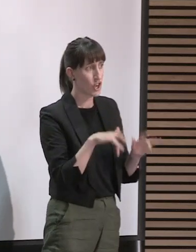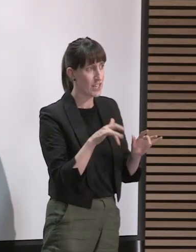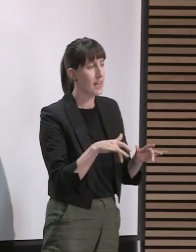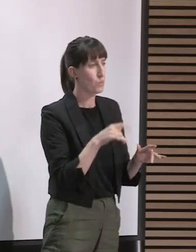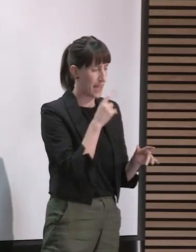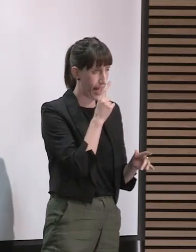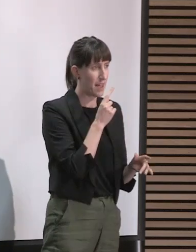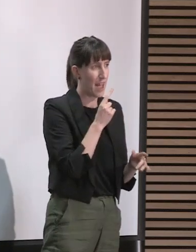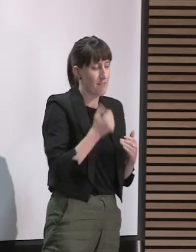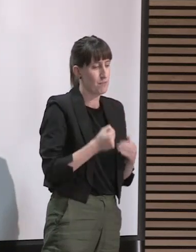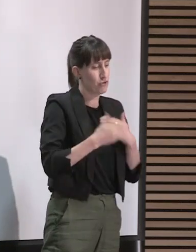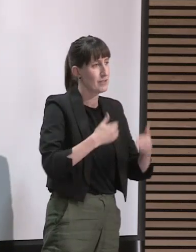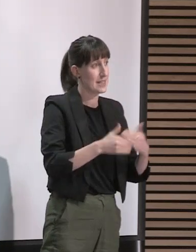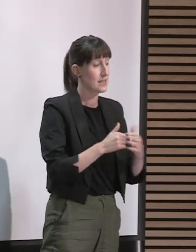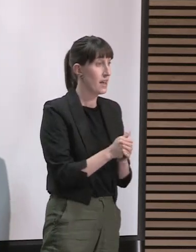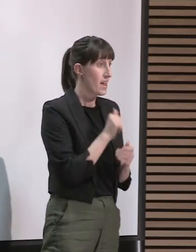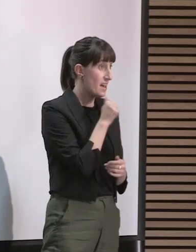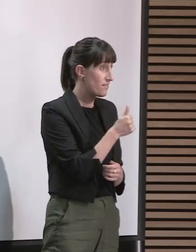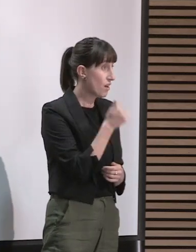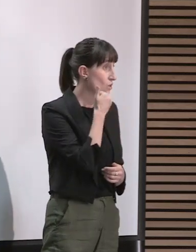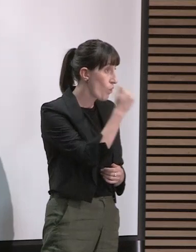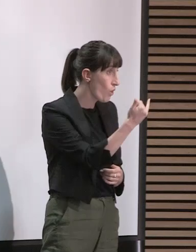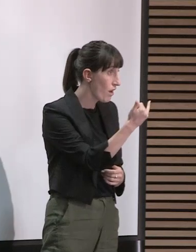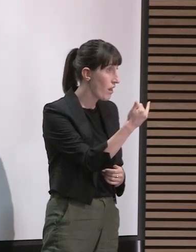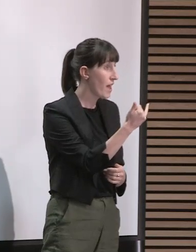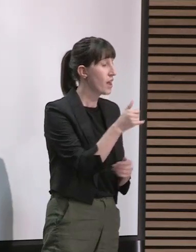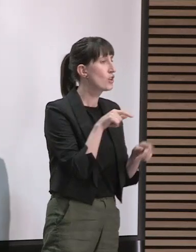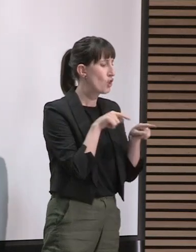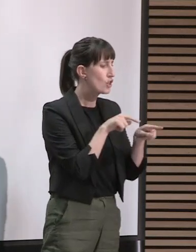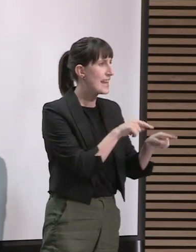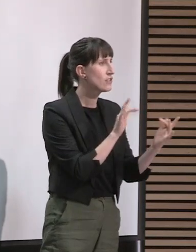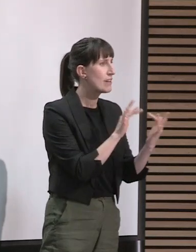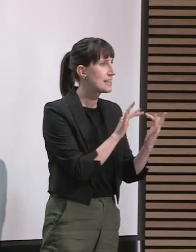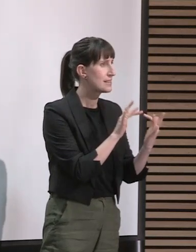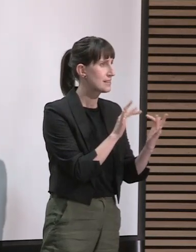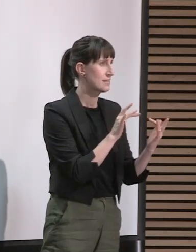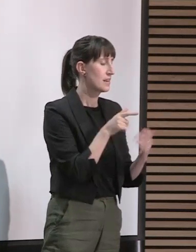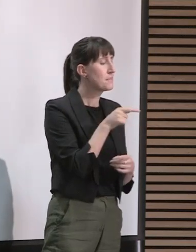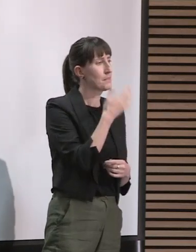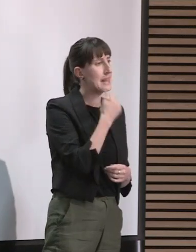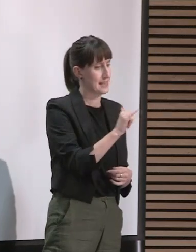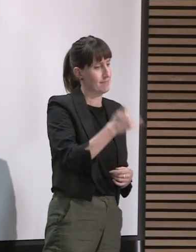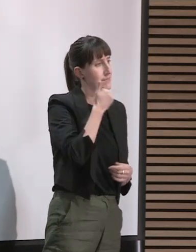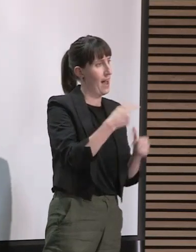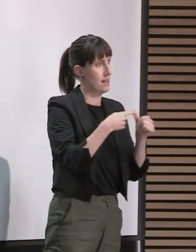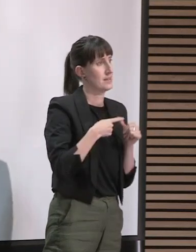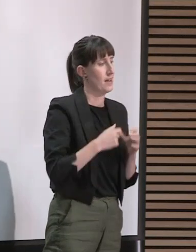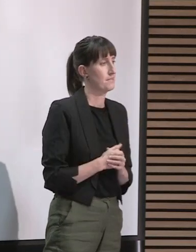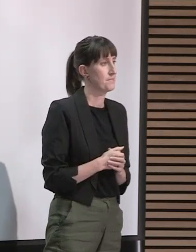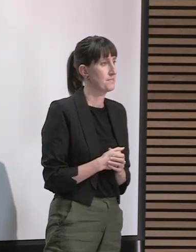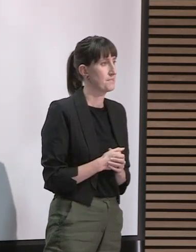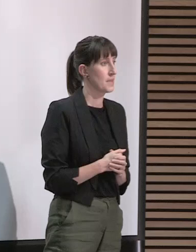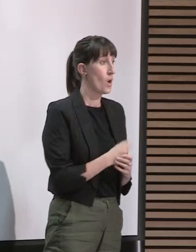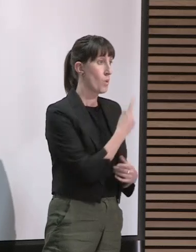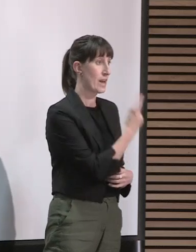Please, if you are called by our contact tracing team, please do take or return the call as quickly as possible. There are now 160